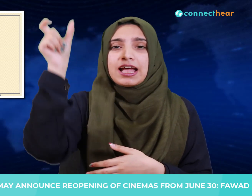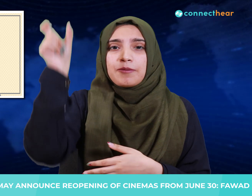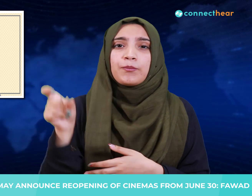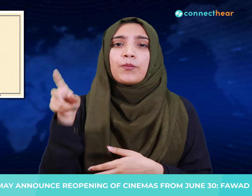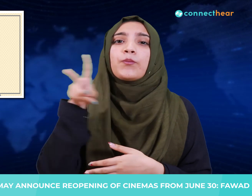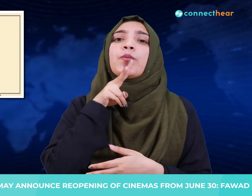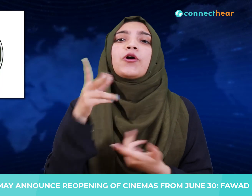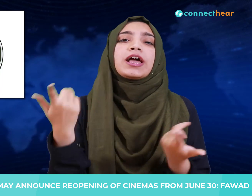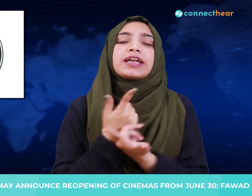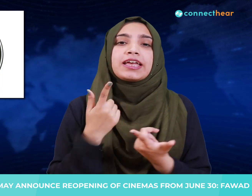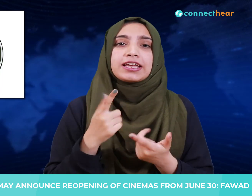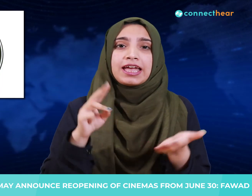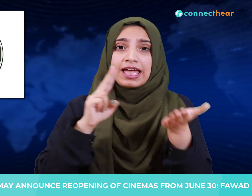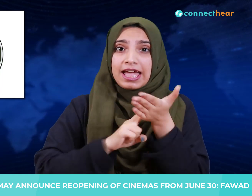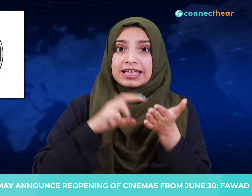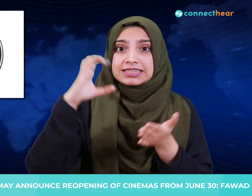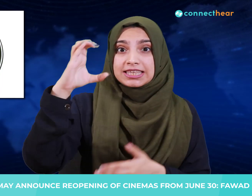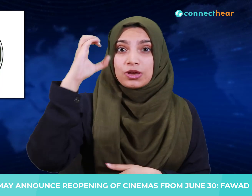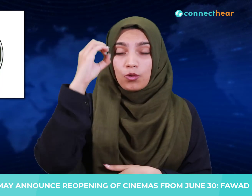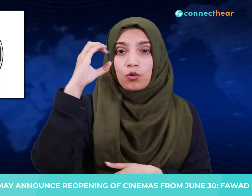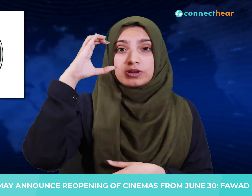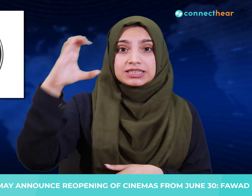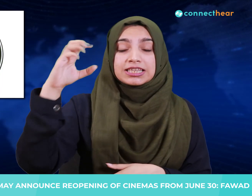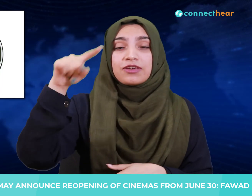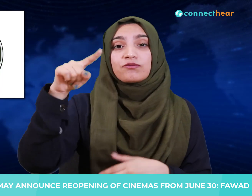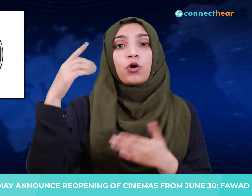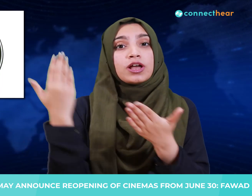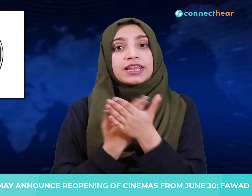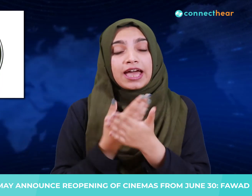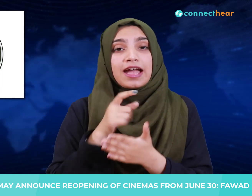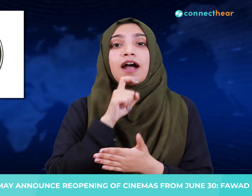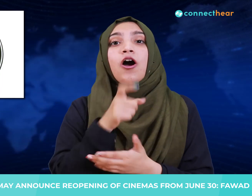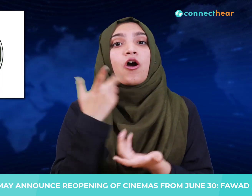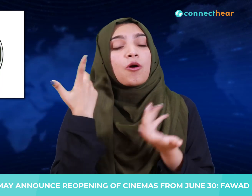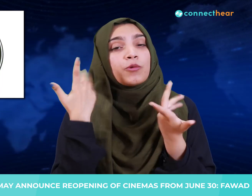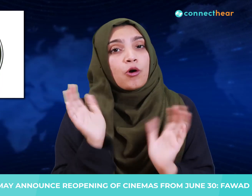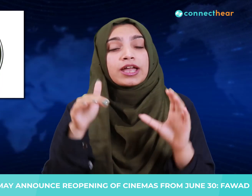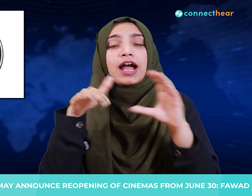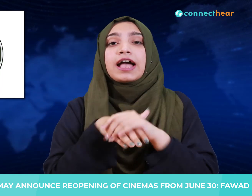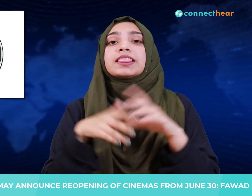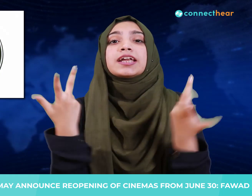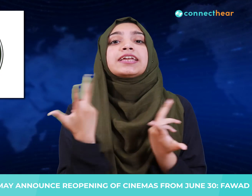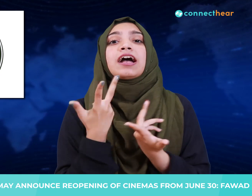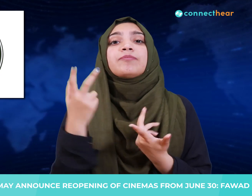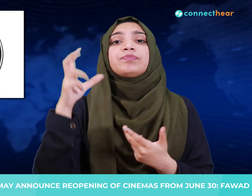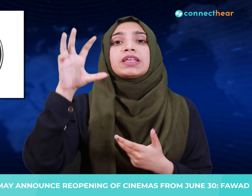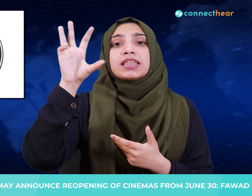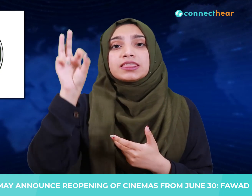might announce reopening of cinemas from 30th June, considering the improvement in the